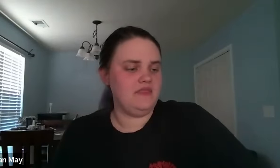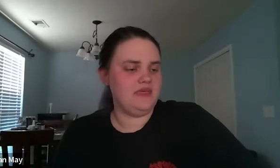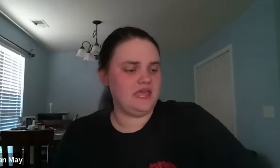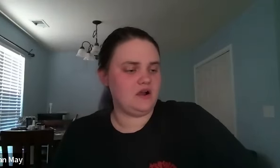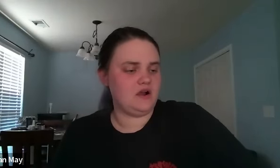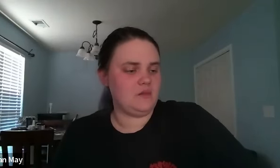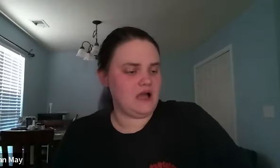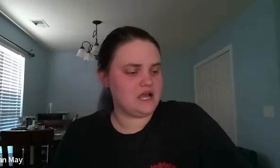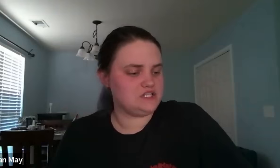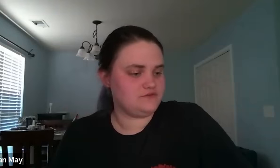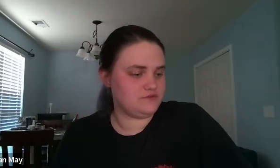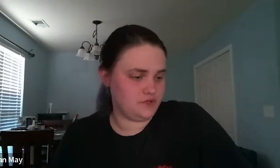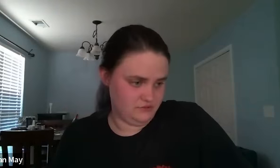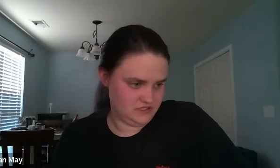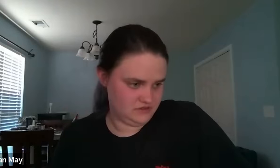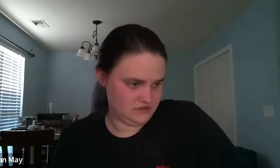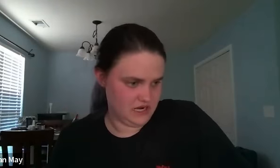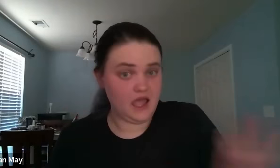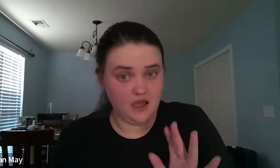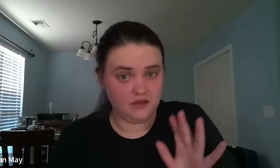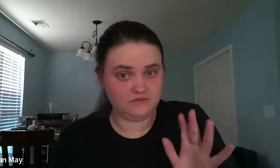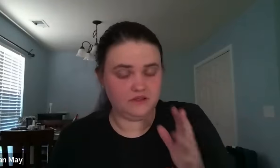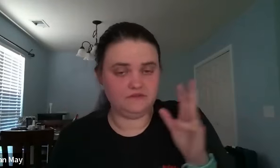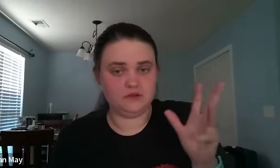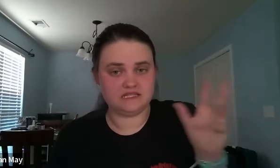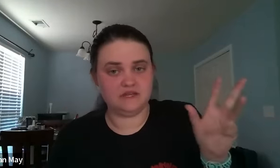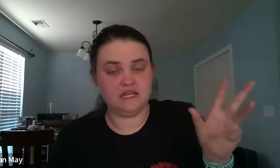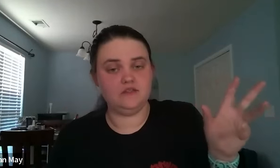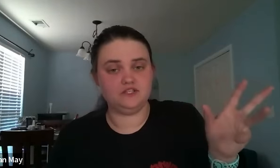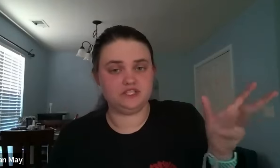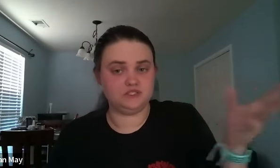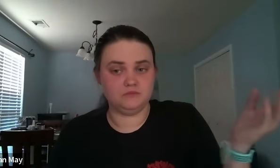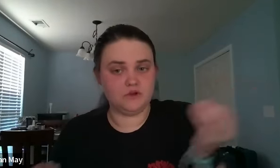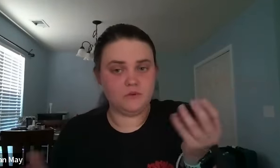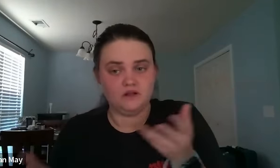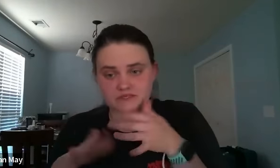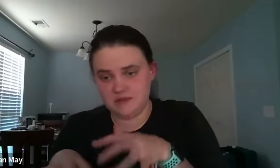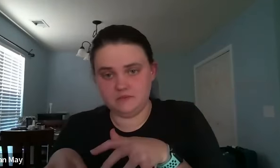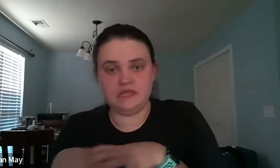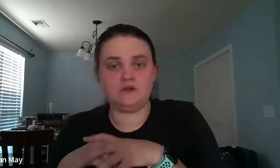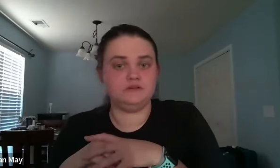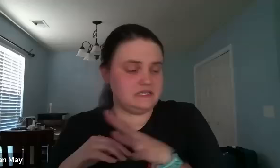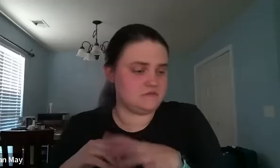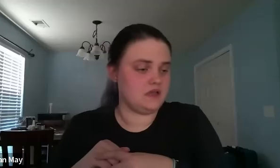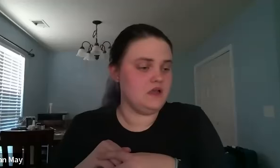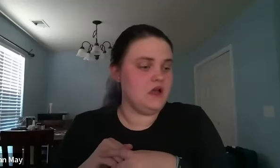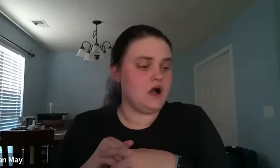And then our last fruit that I have, and if you guys have any others, just you're more than welcome to type them in or say something,